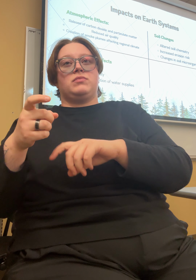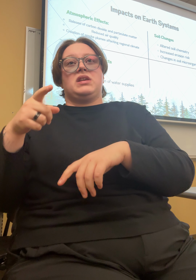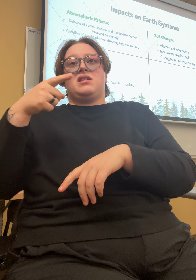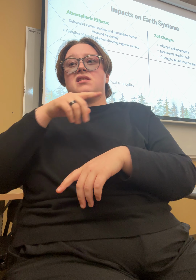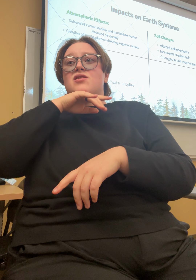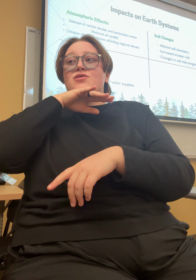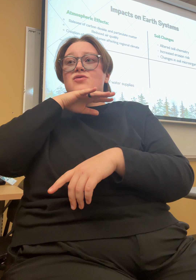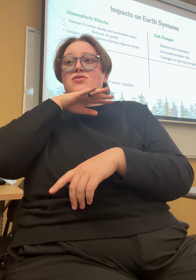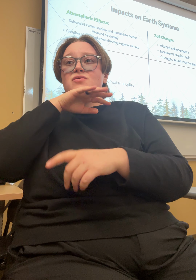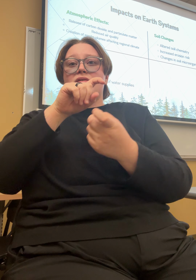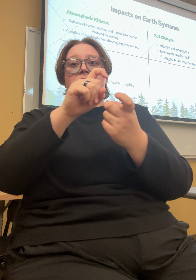risk, and